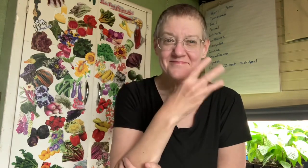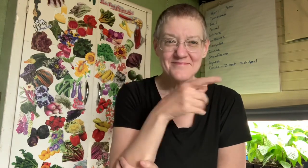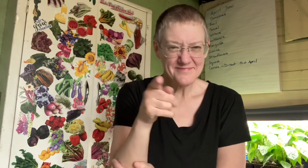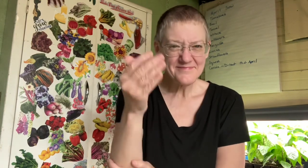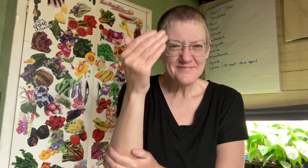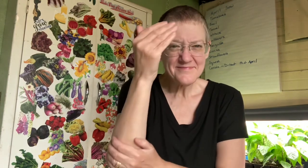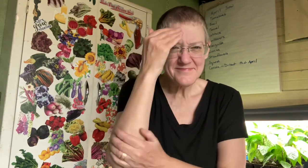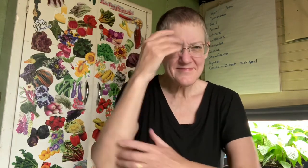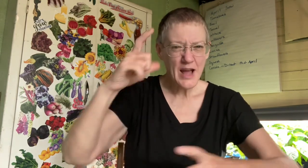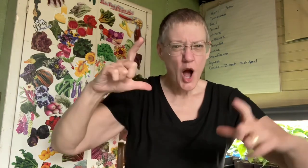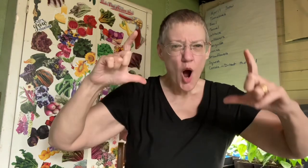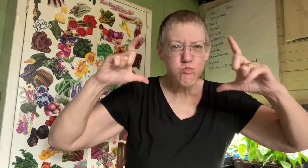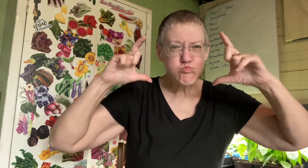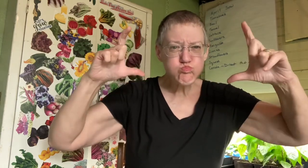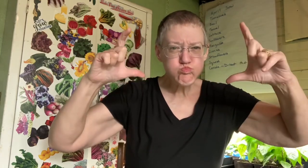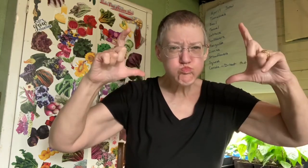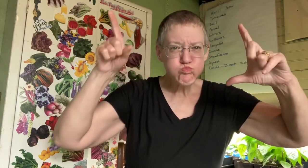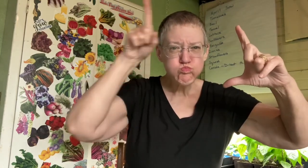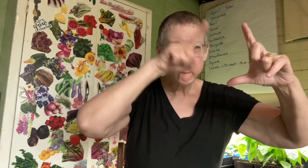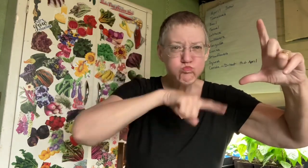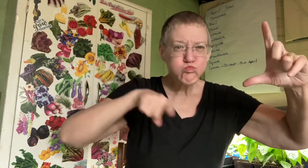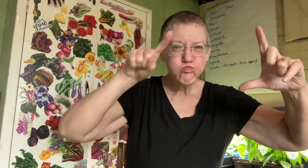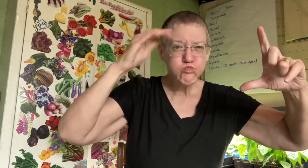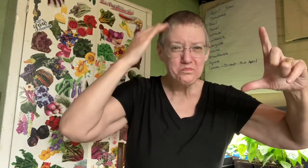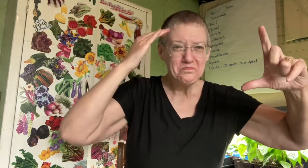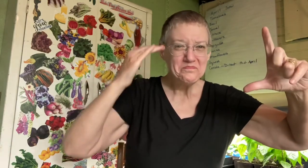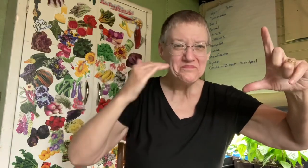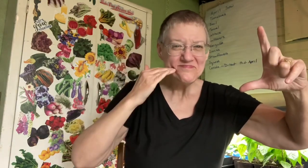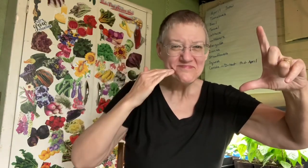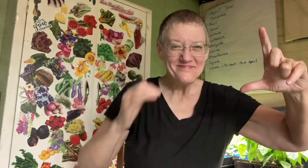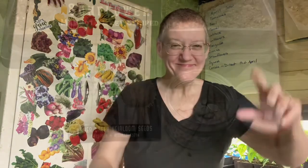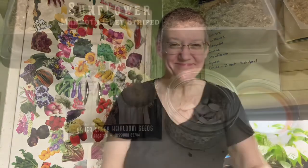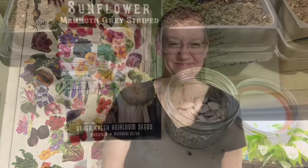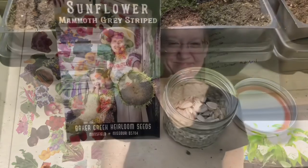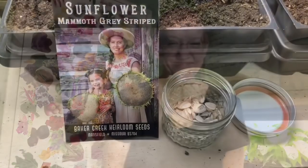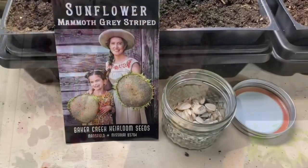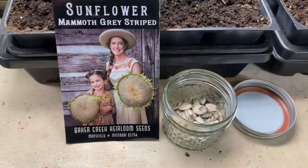sunflowers. You know, those ones with the really large heads.